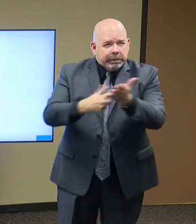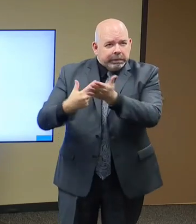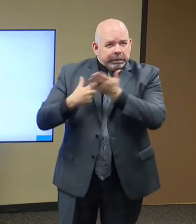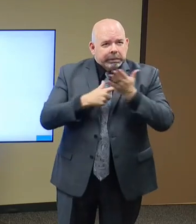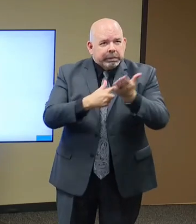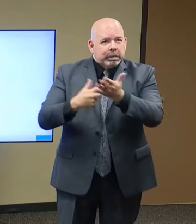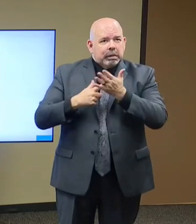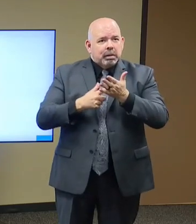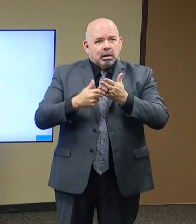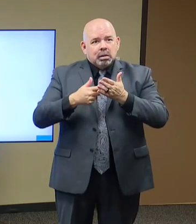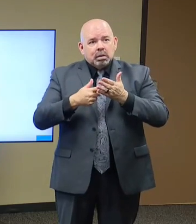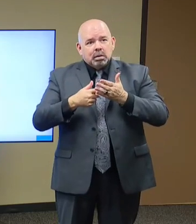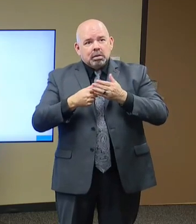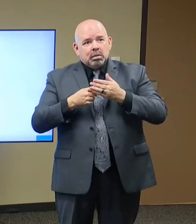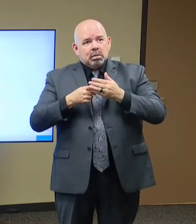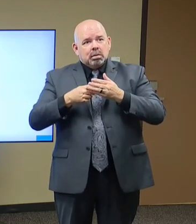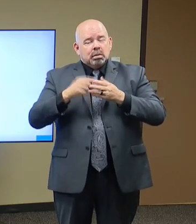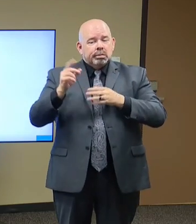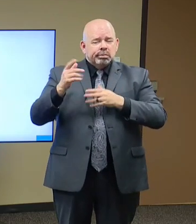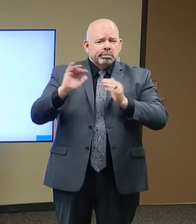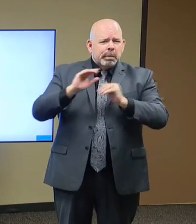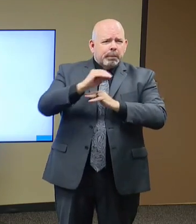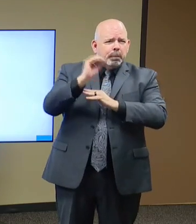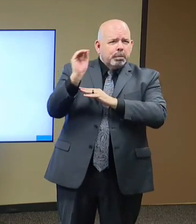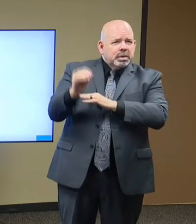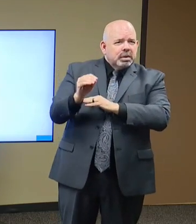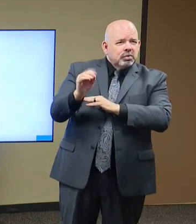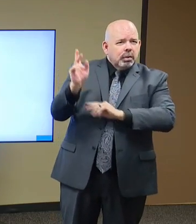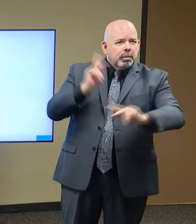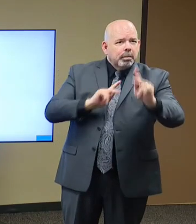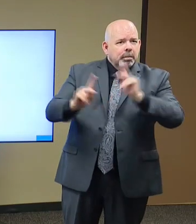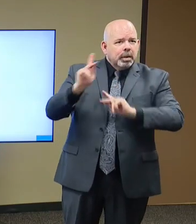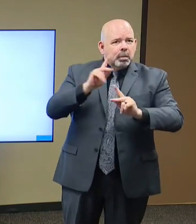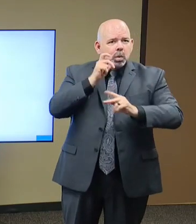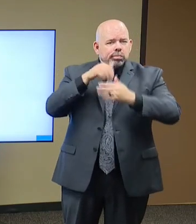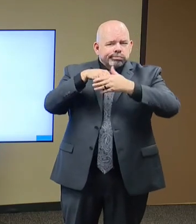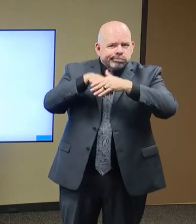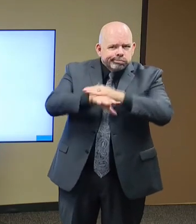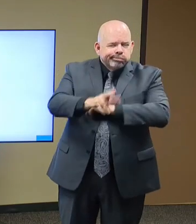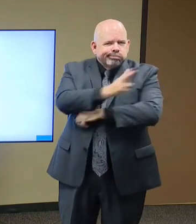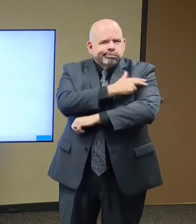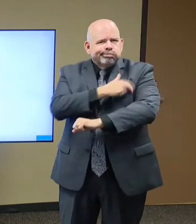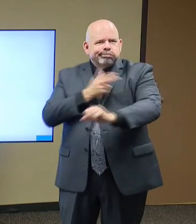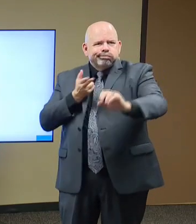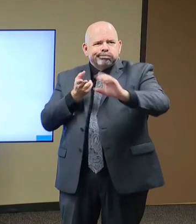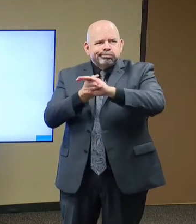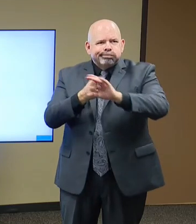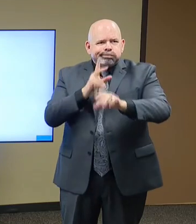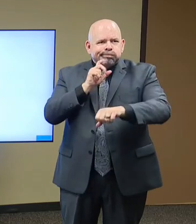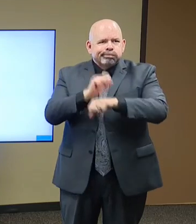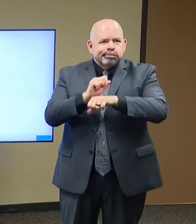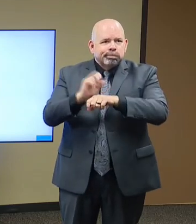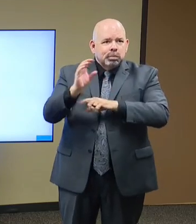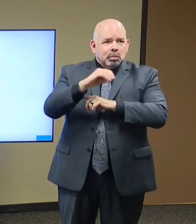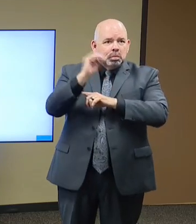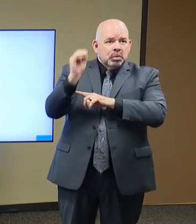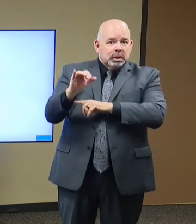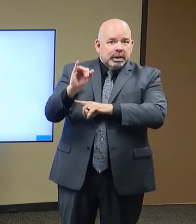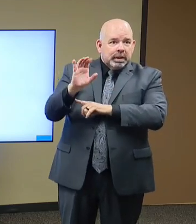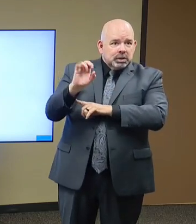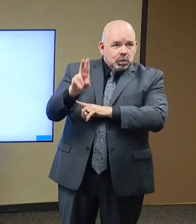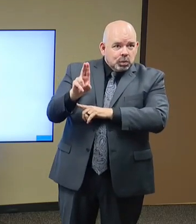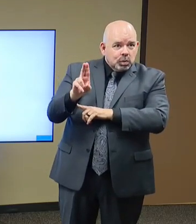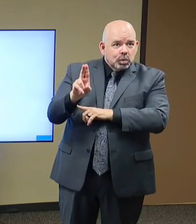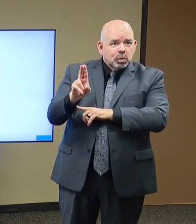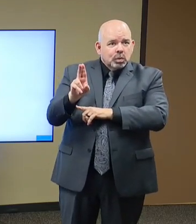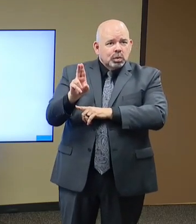percent of the occupancy of the inpatient beds in the hospitals and the percent occupancy in the ICU beds. We have met